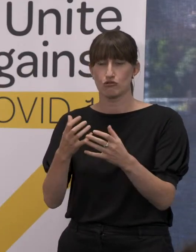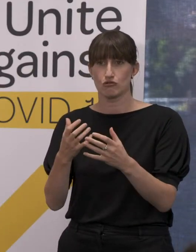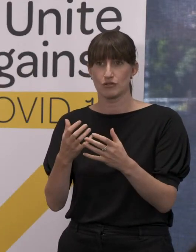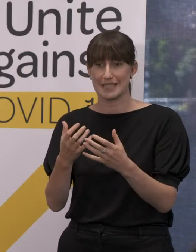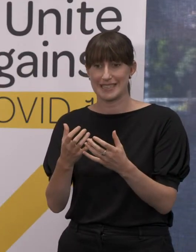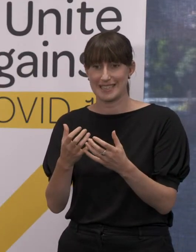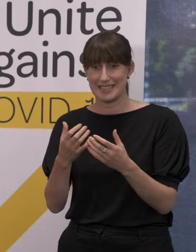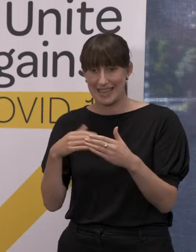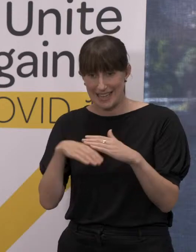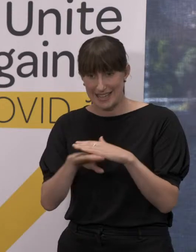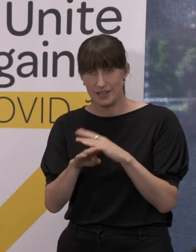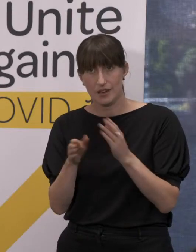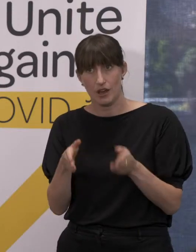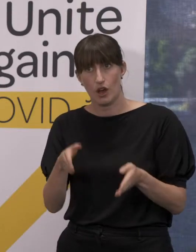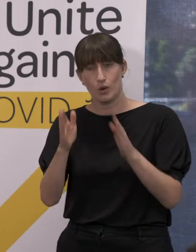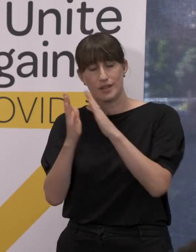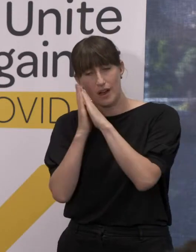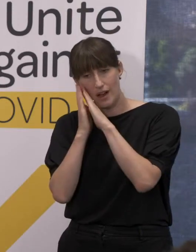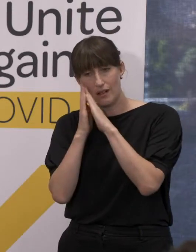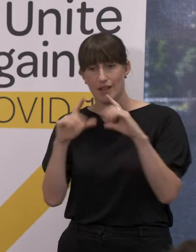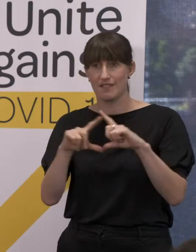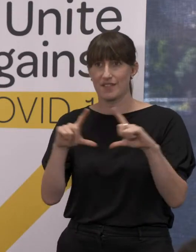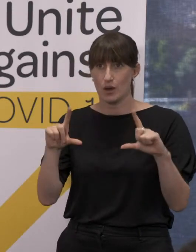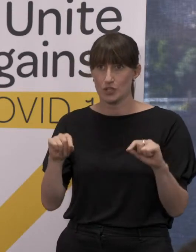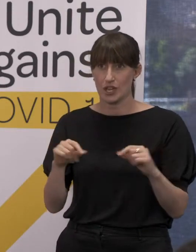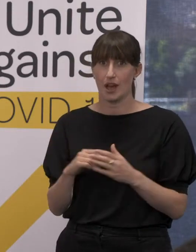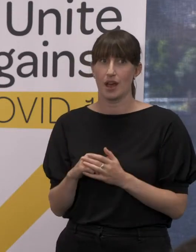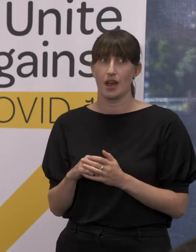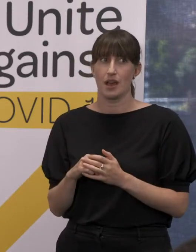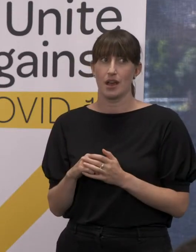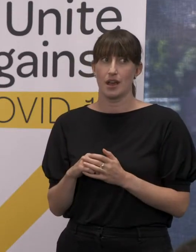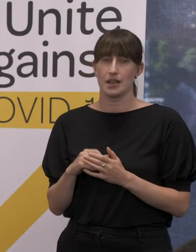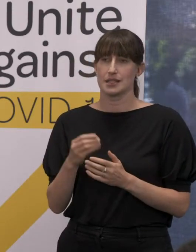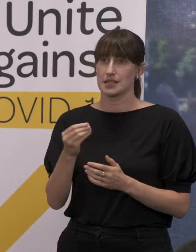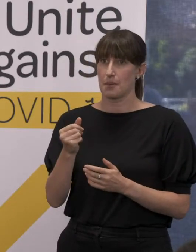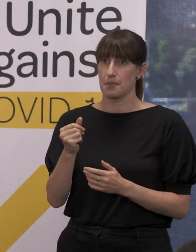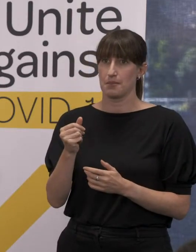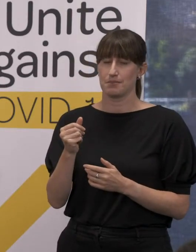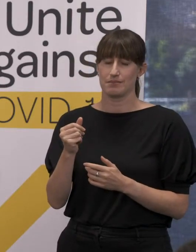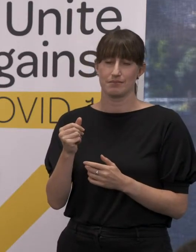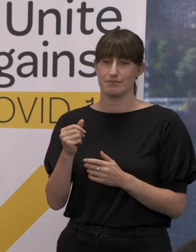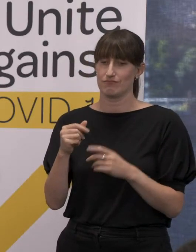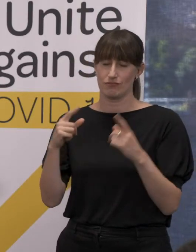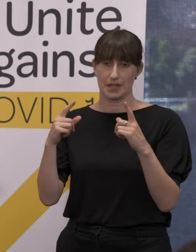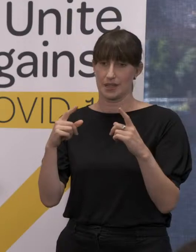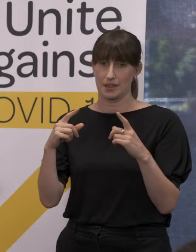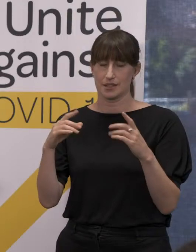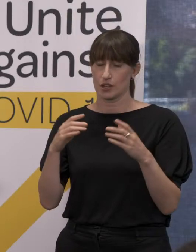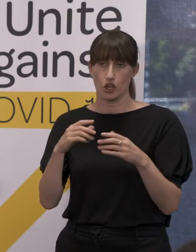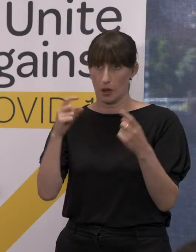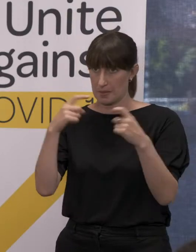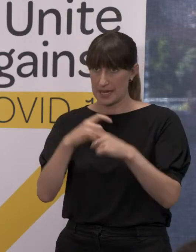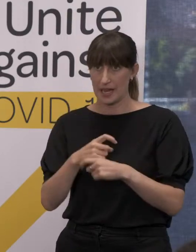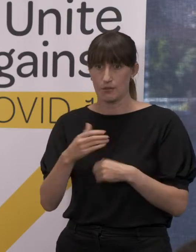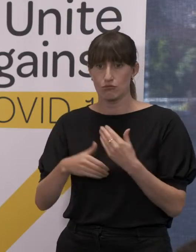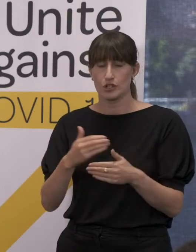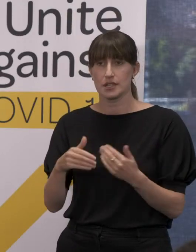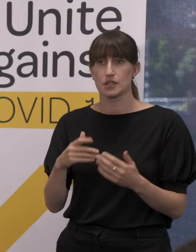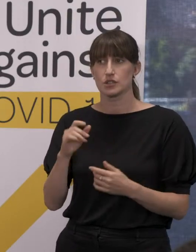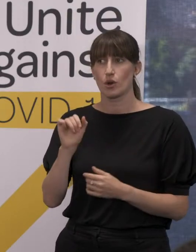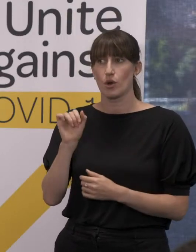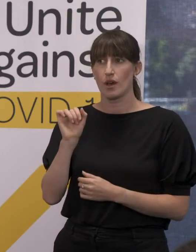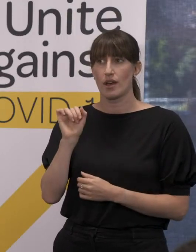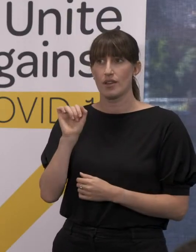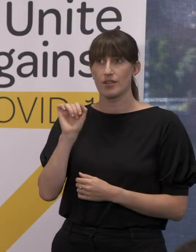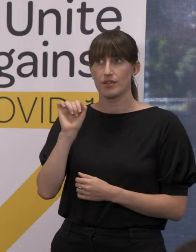MIQ means that they don't want to put that trip in jeopardy. So their actions and